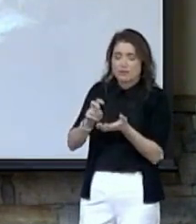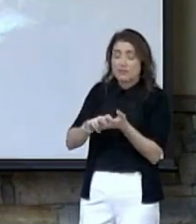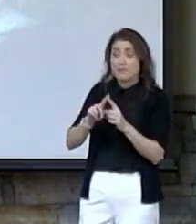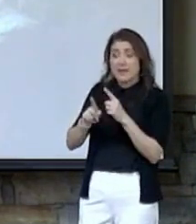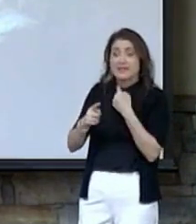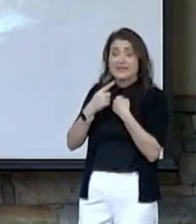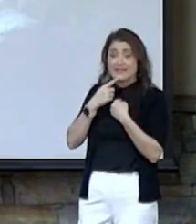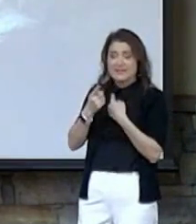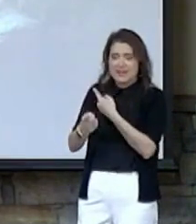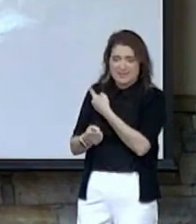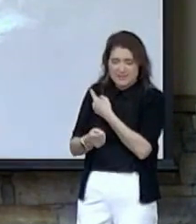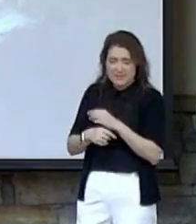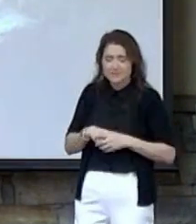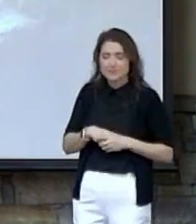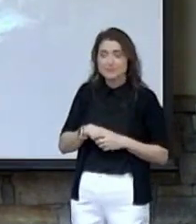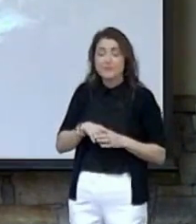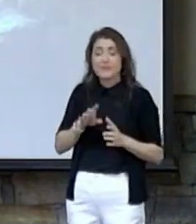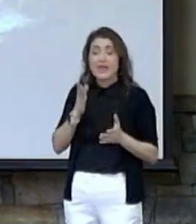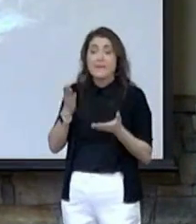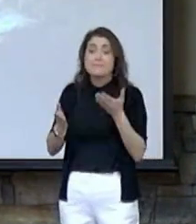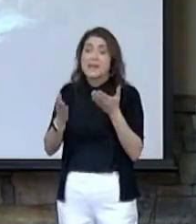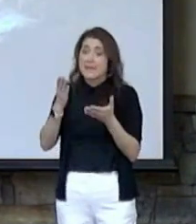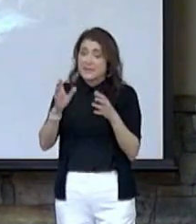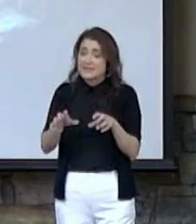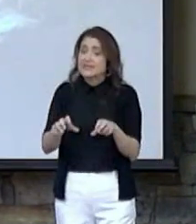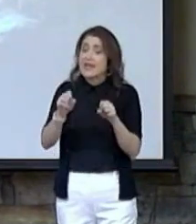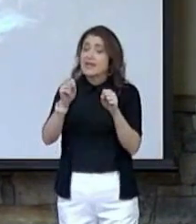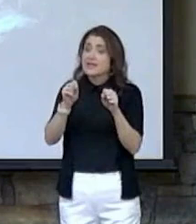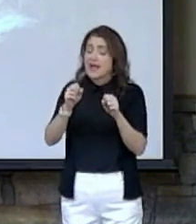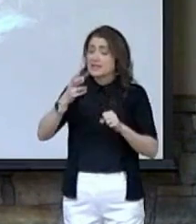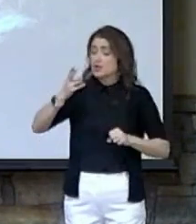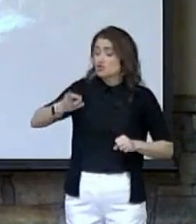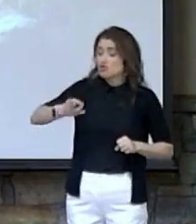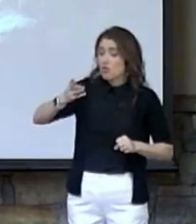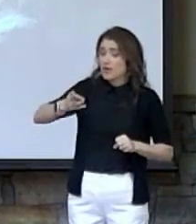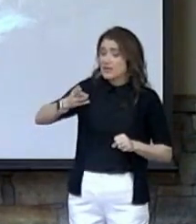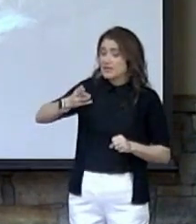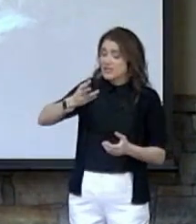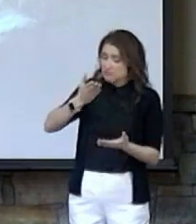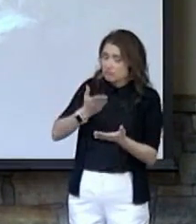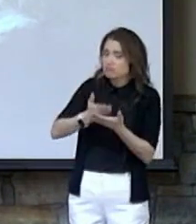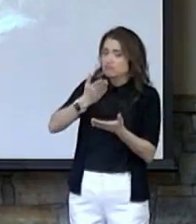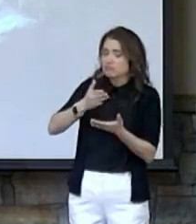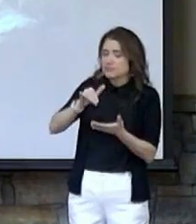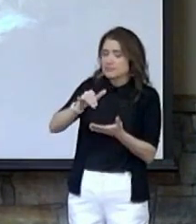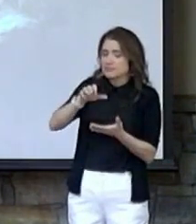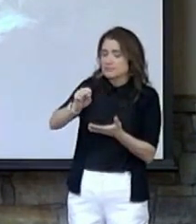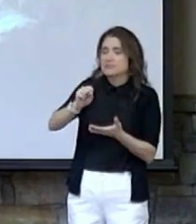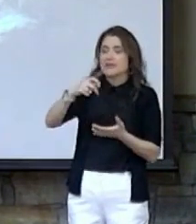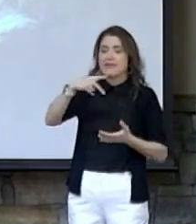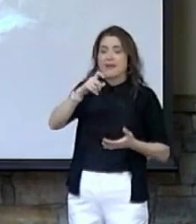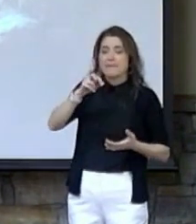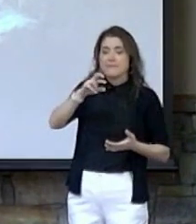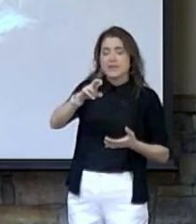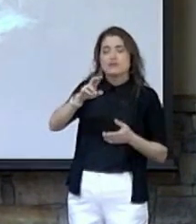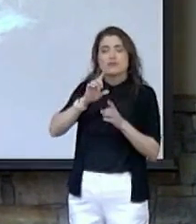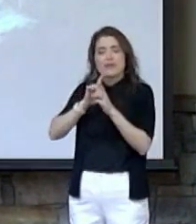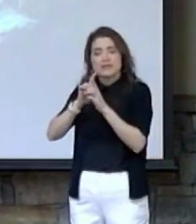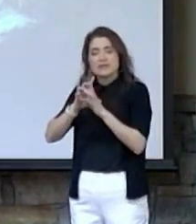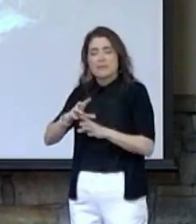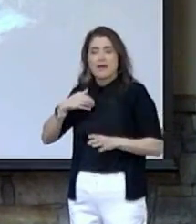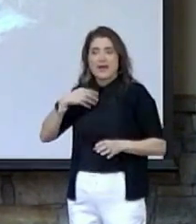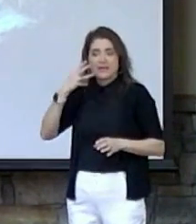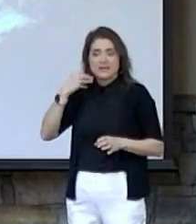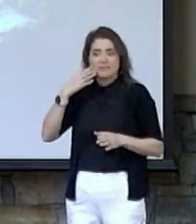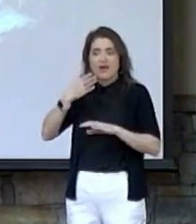say this, it may be taken as historically certain that Peter and the disciples had experiences